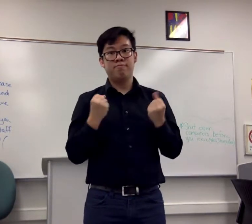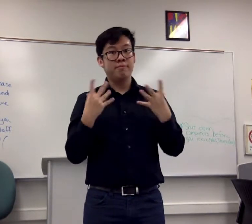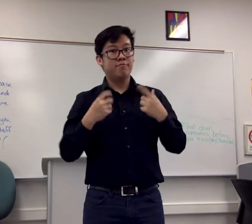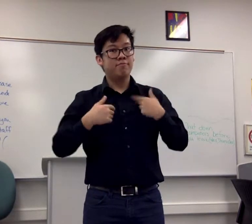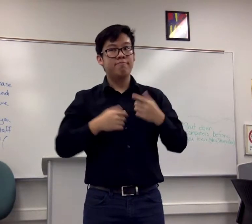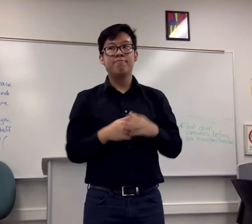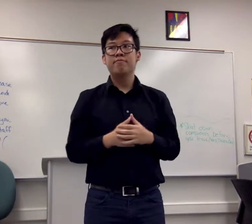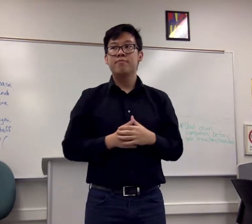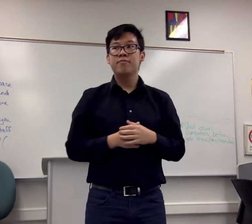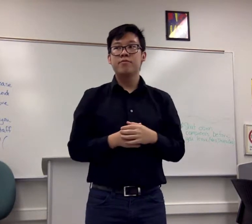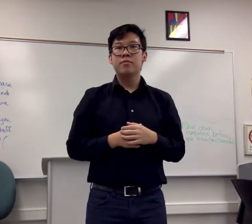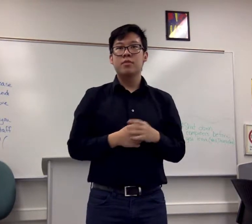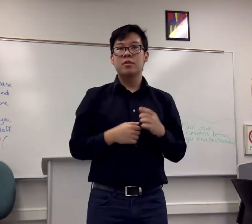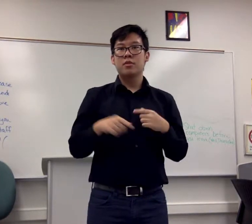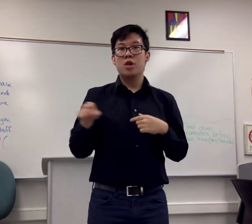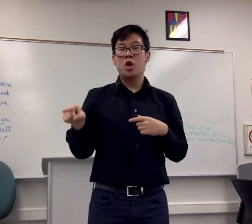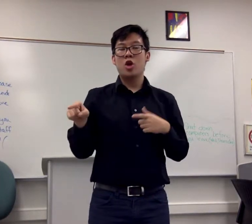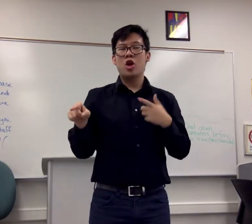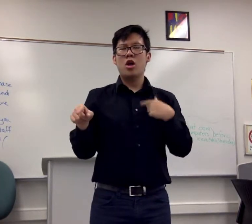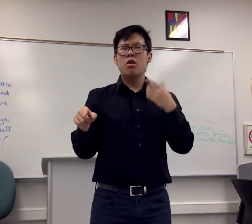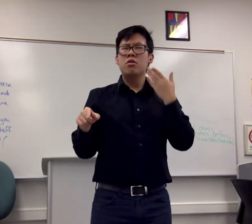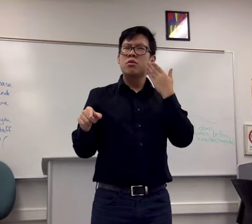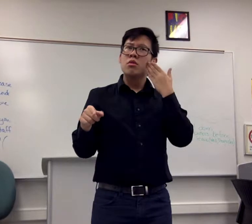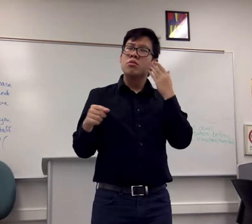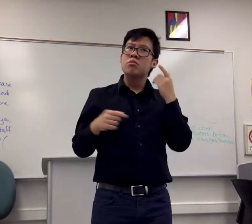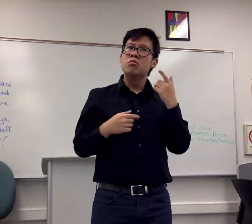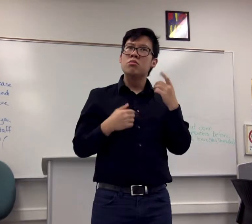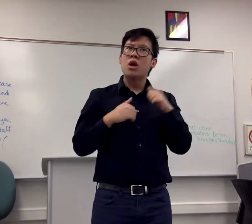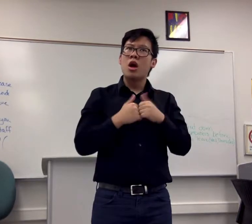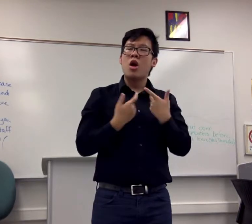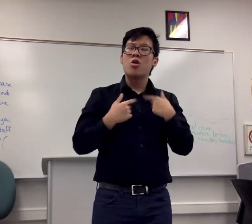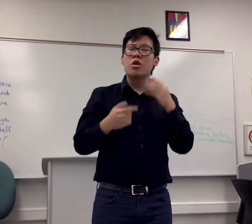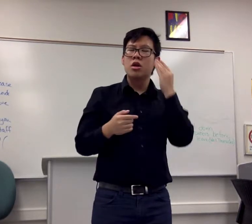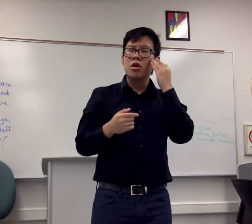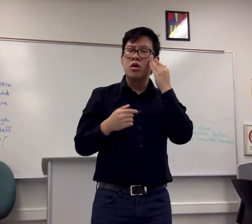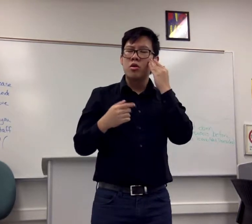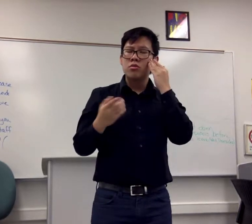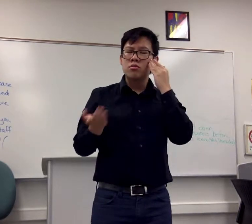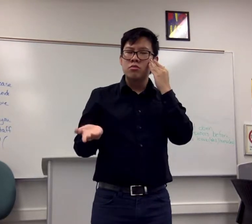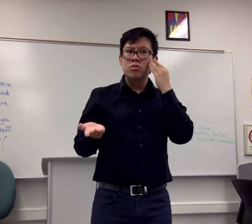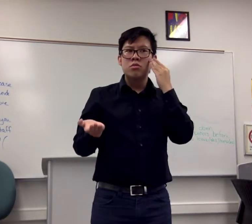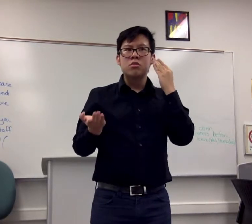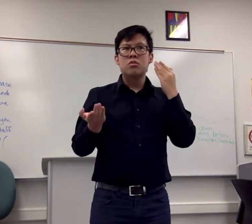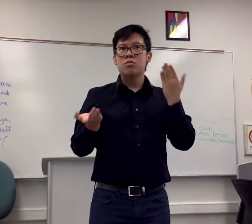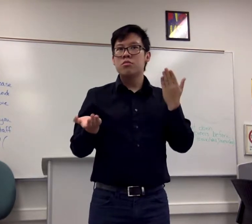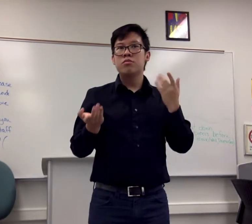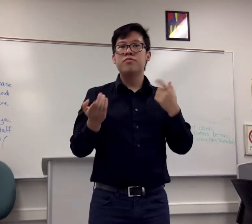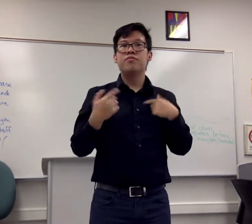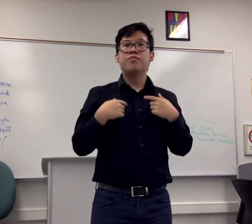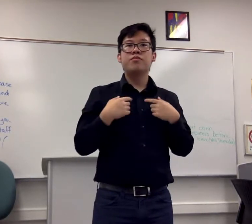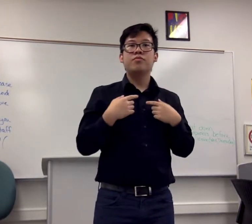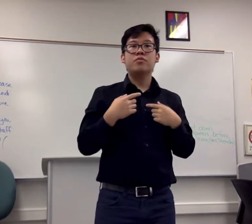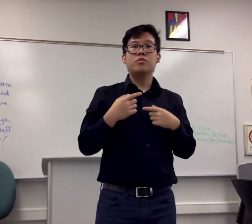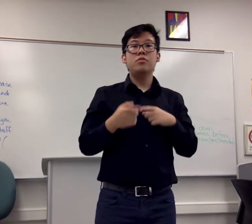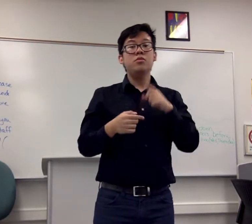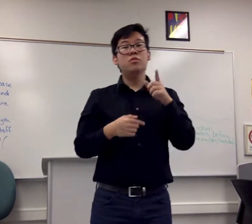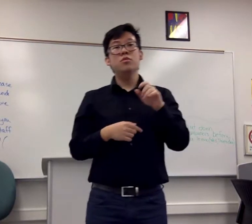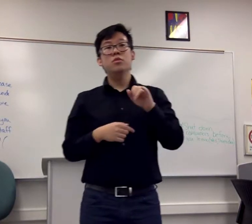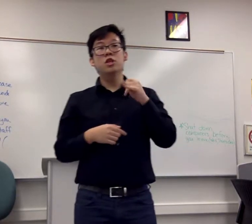doctor? I suppose not. She might be drug seeking. That doesn't necessarily mean that she's using them. She could be selling them. That's